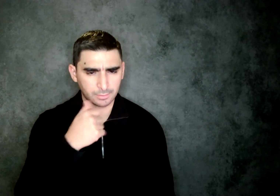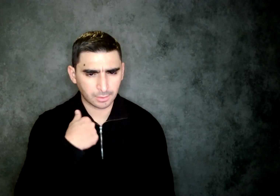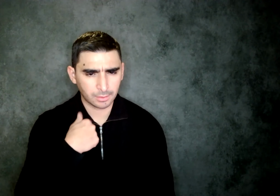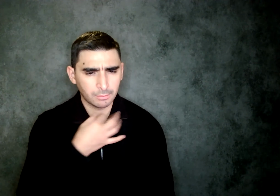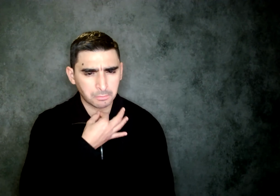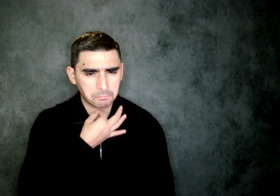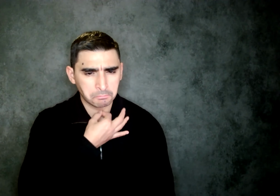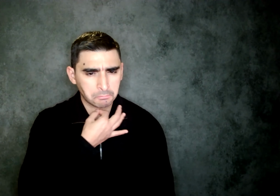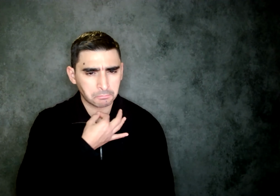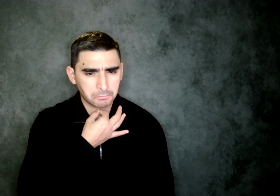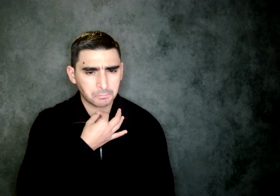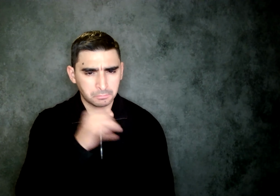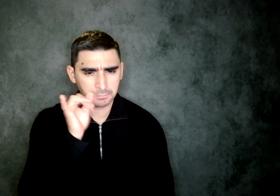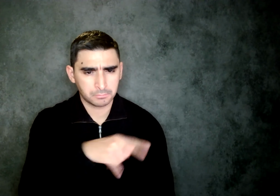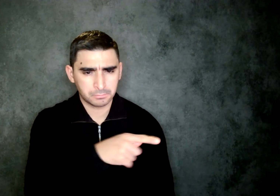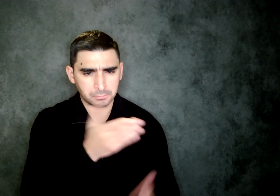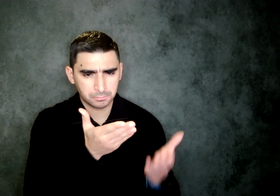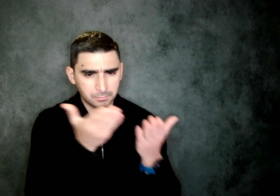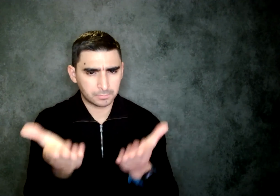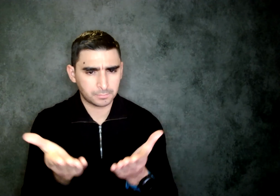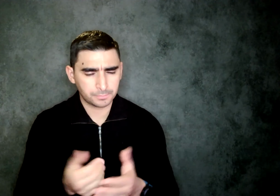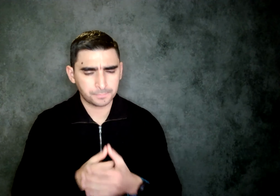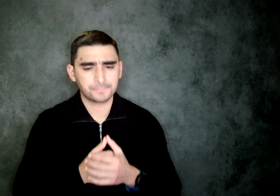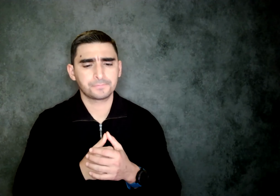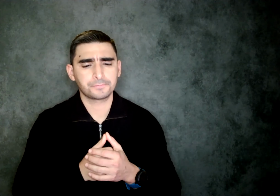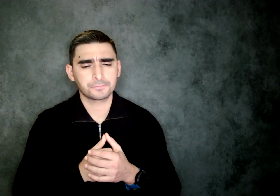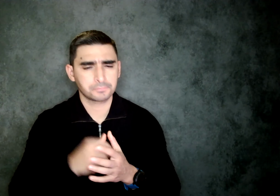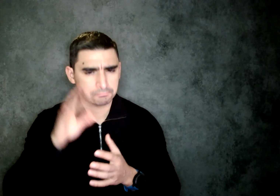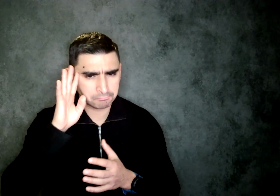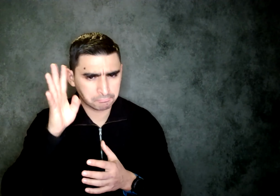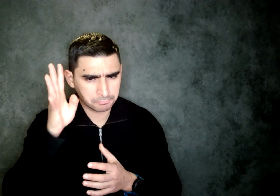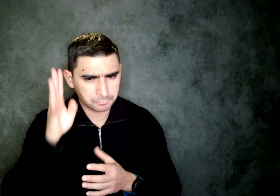proposition. So when a person